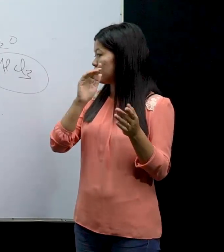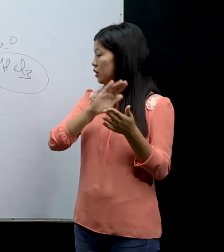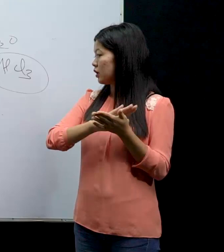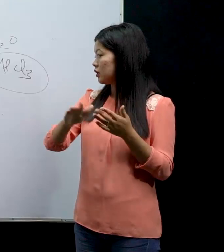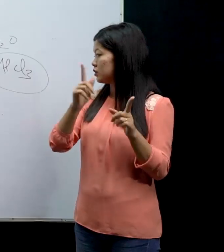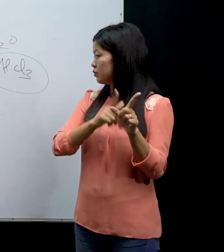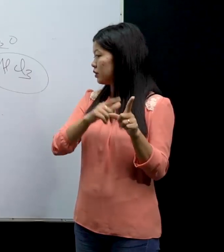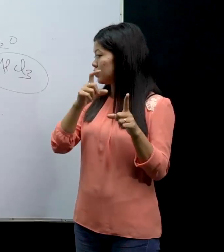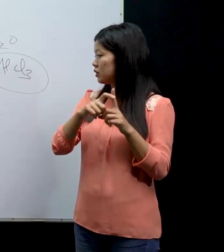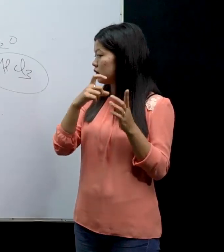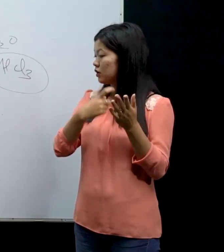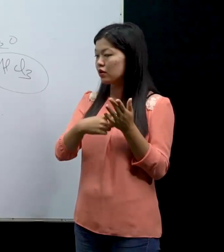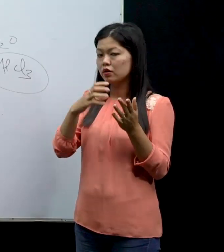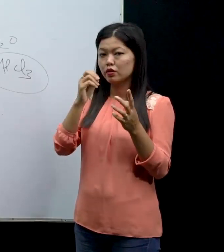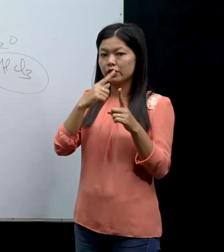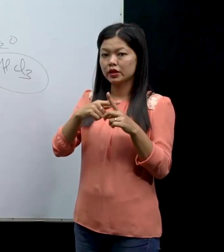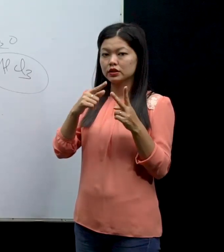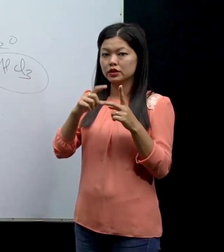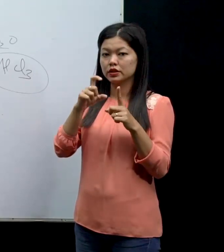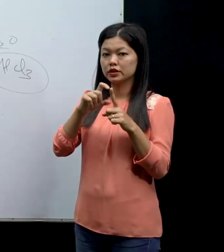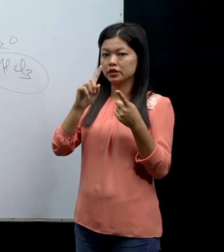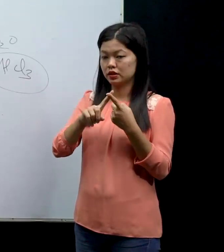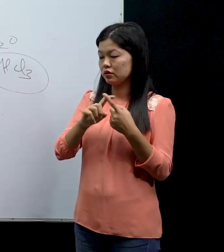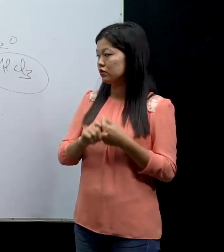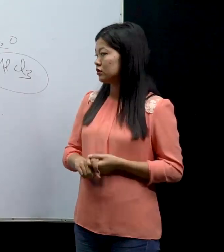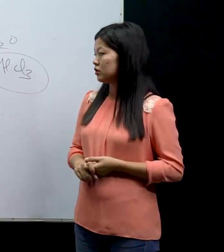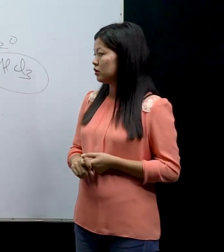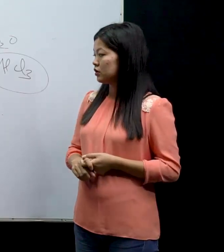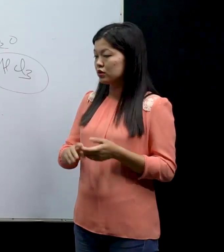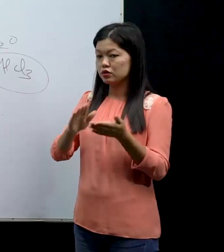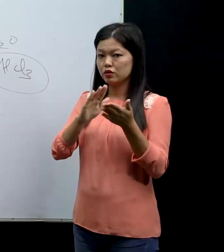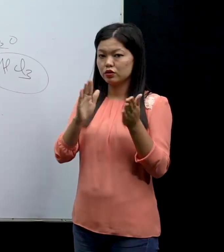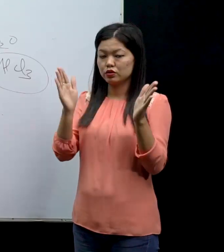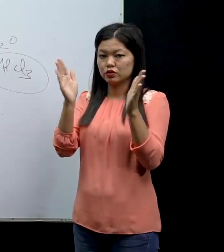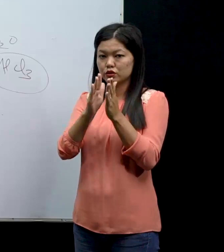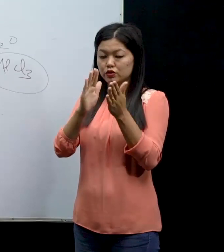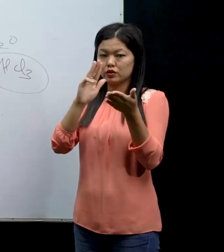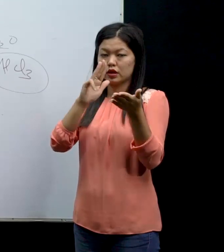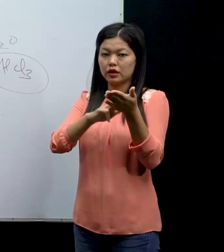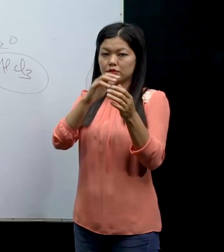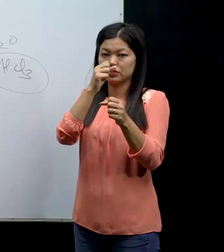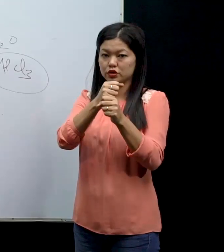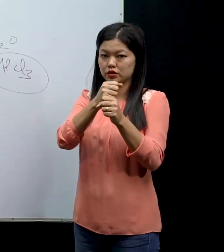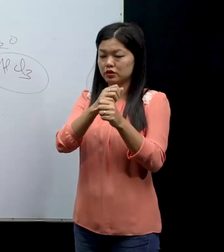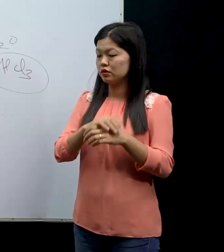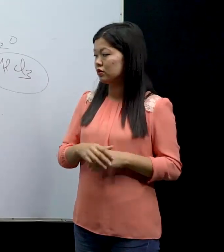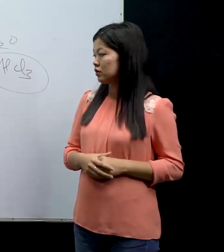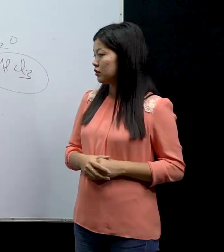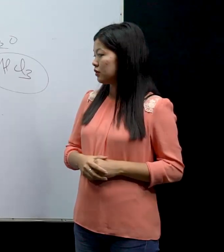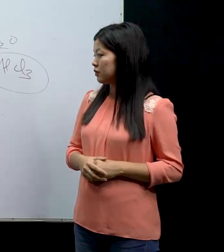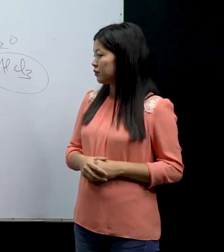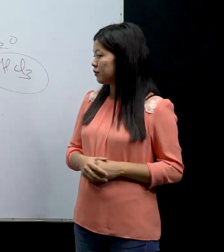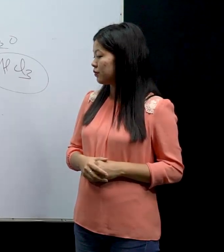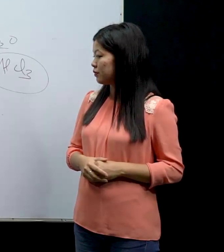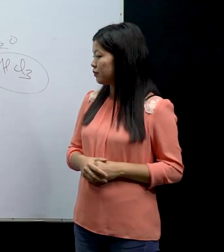is a metal, right? Then we should begin with a metal that is magnesium. So magnesium, the symbol is Mg, right?